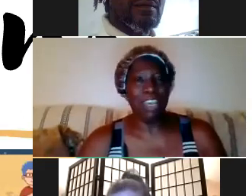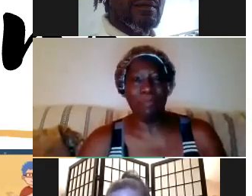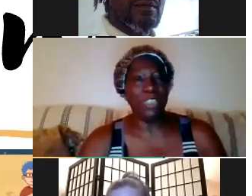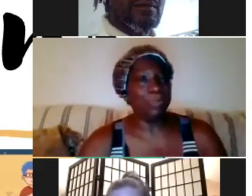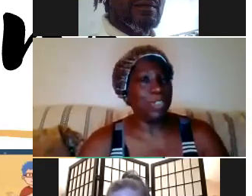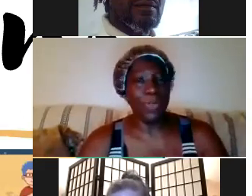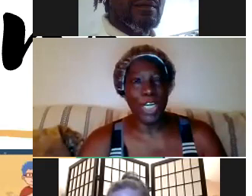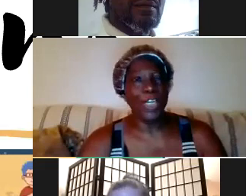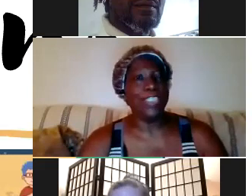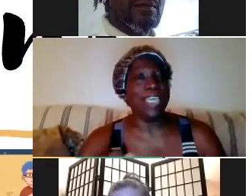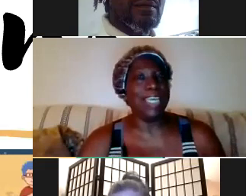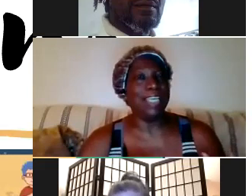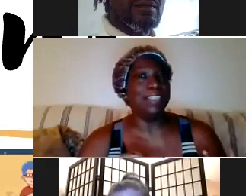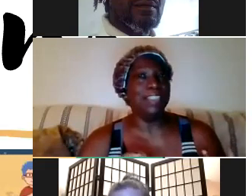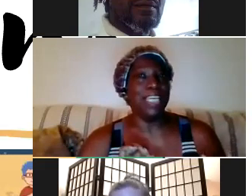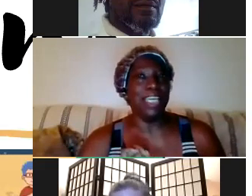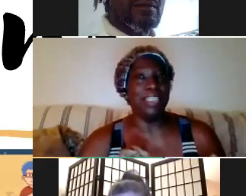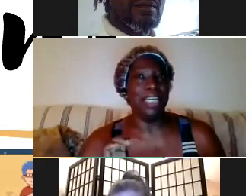You have multiple words